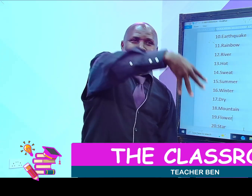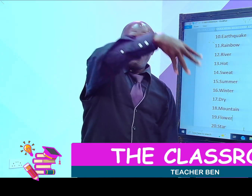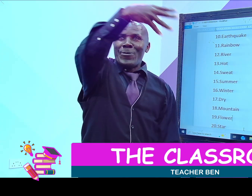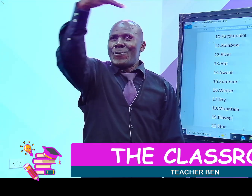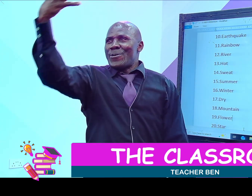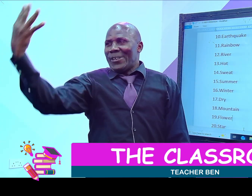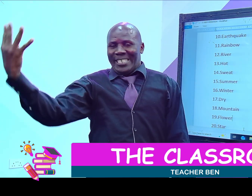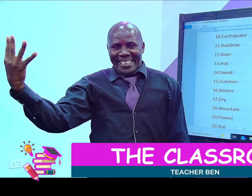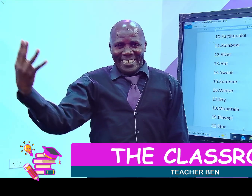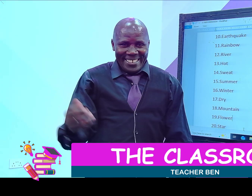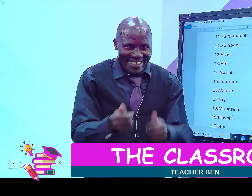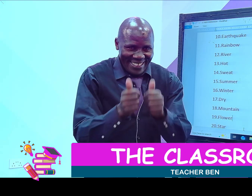rainbow.